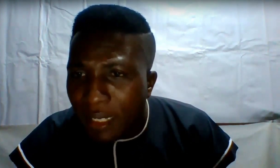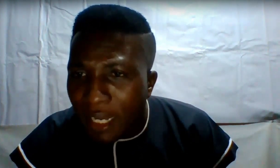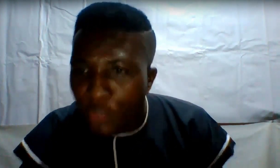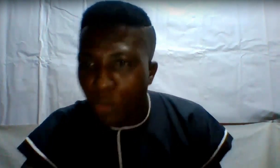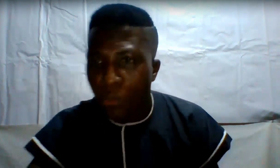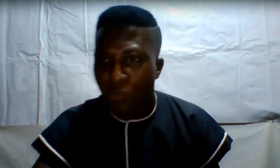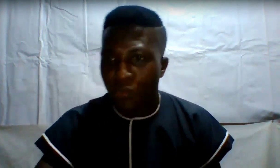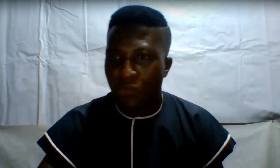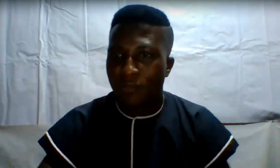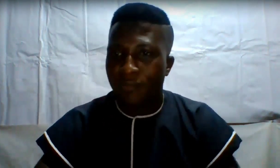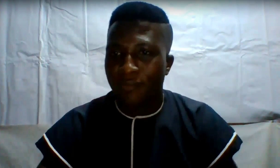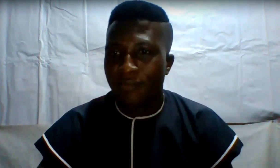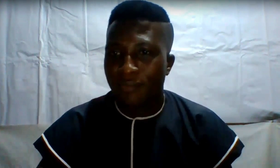Elesami Fumilayo.